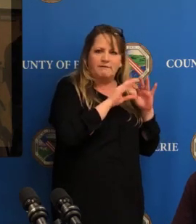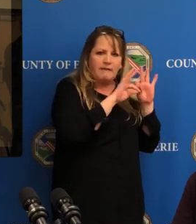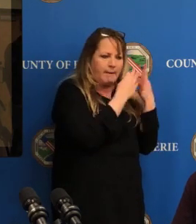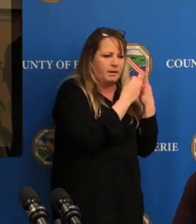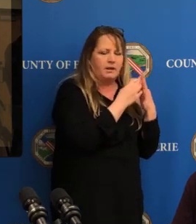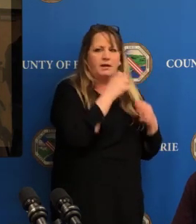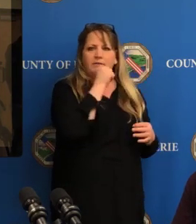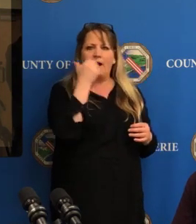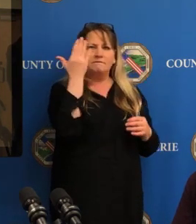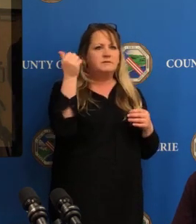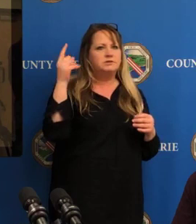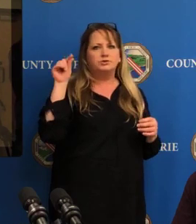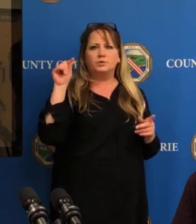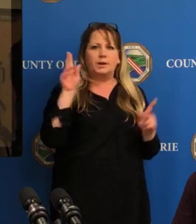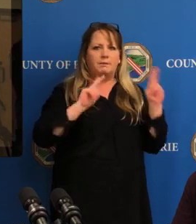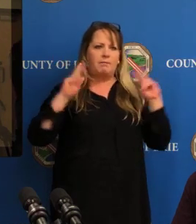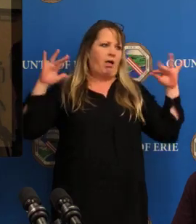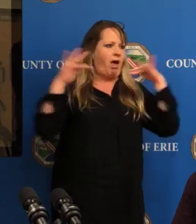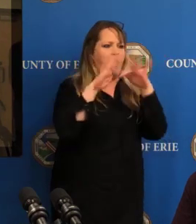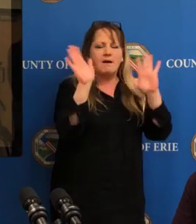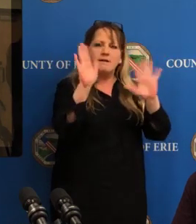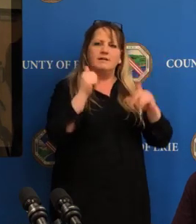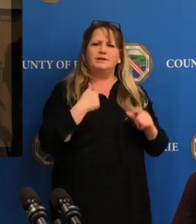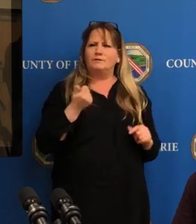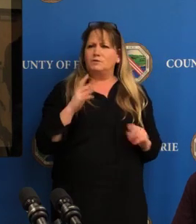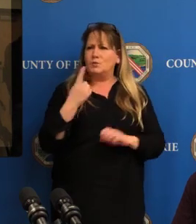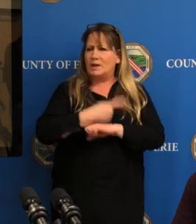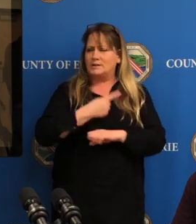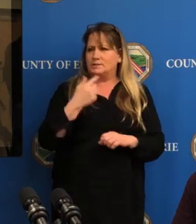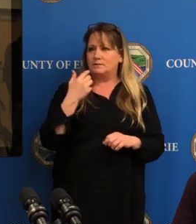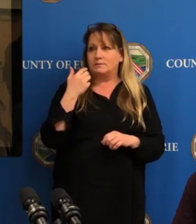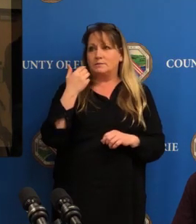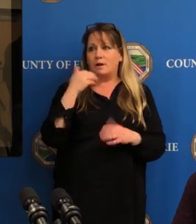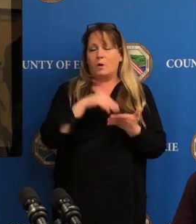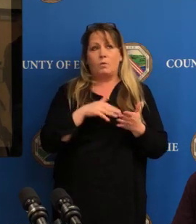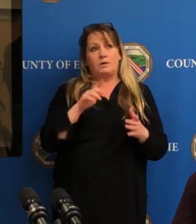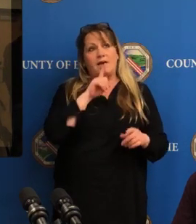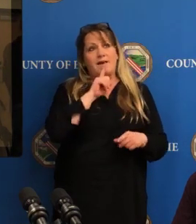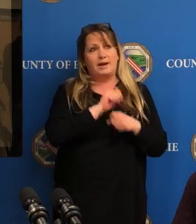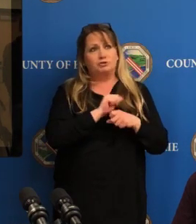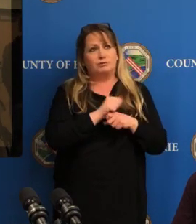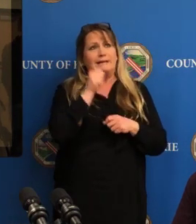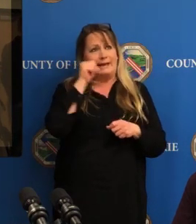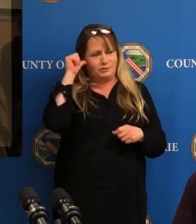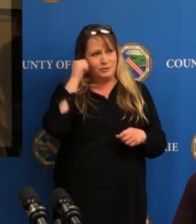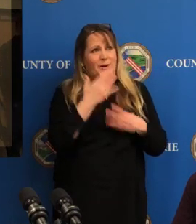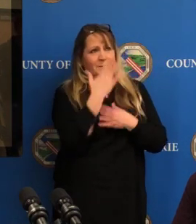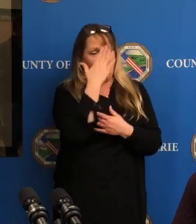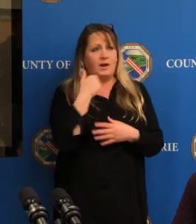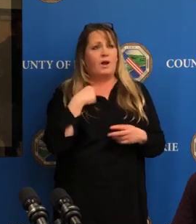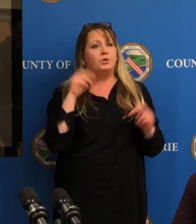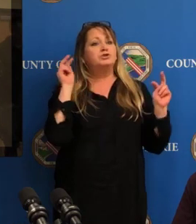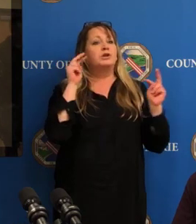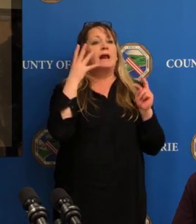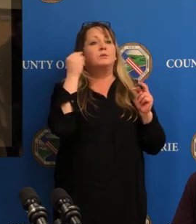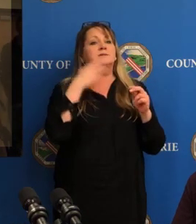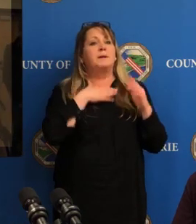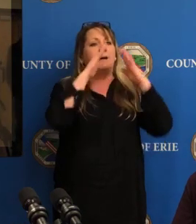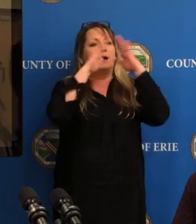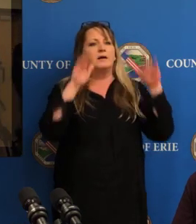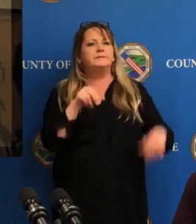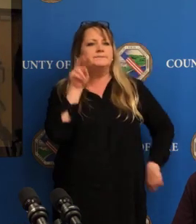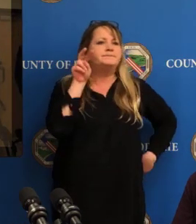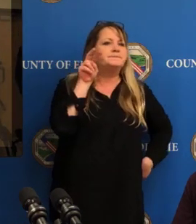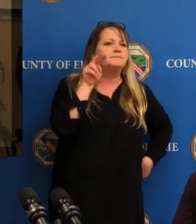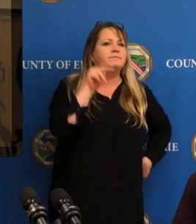15 or 20 other people. A few days ago, I saw, actually yesterday morning, it feels like a few days ago, but yesterday morning I was looking outside my house